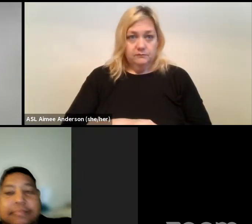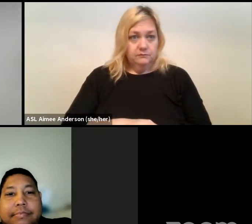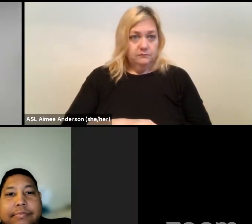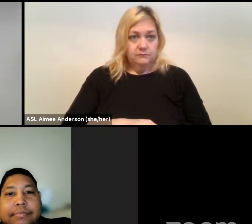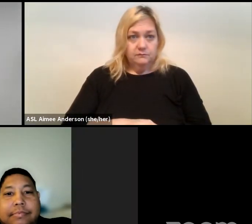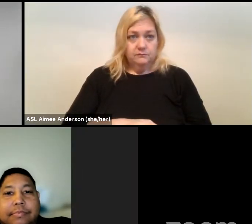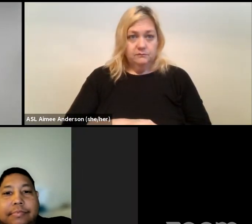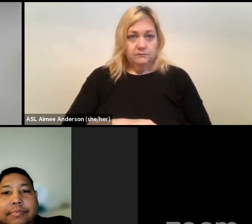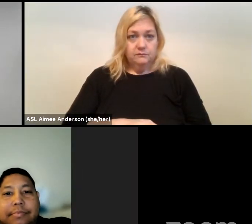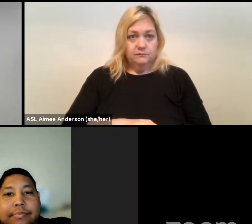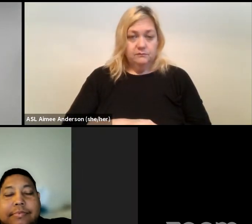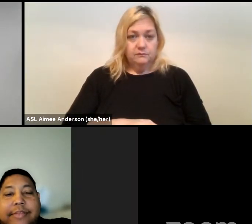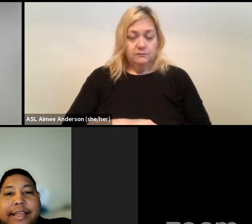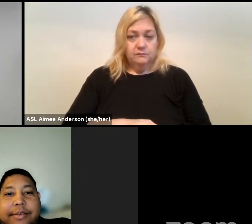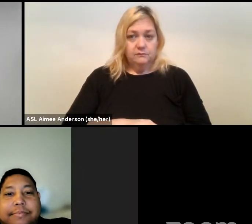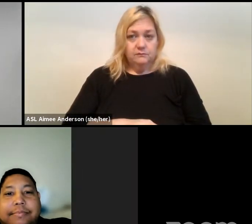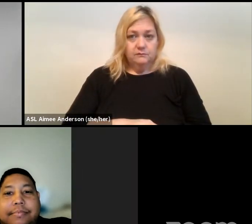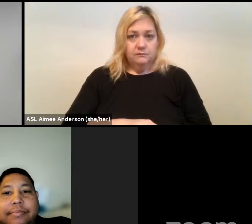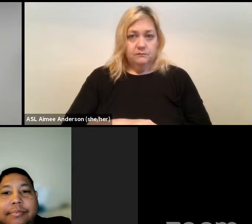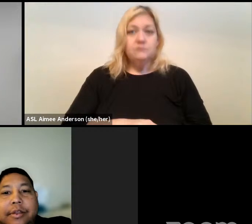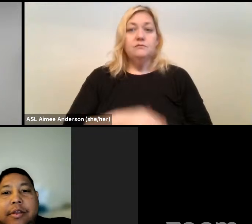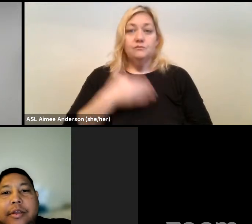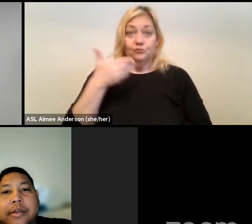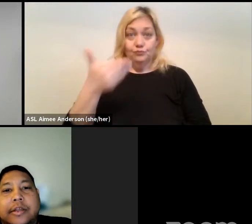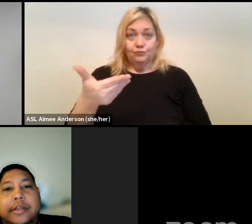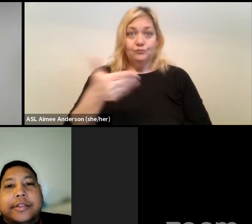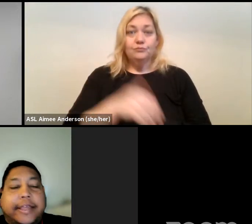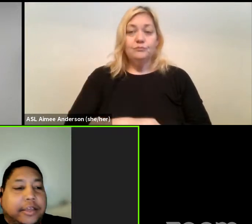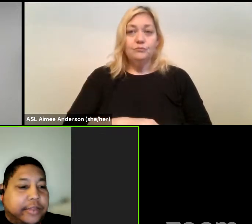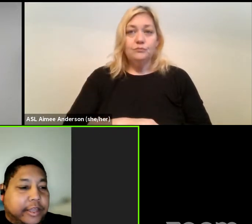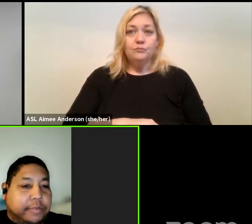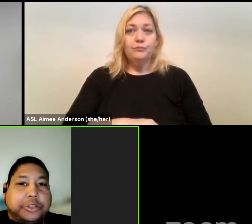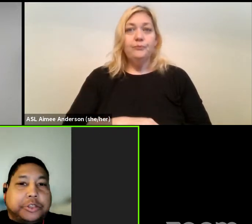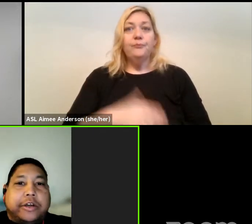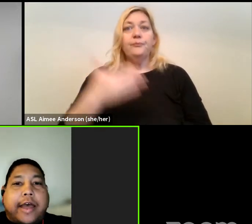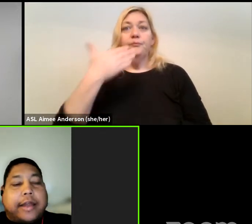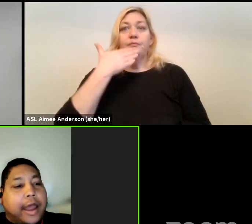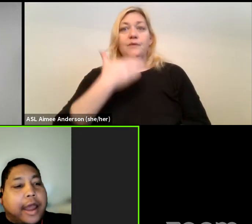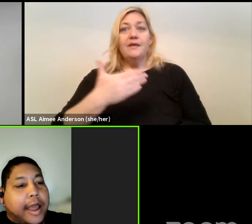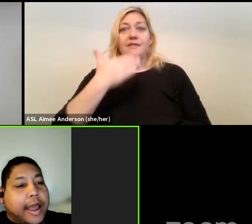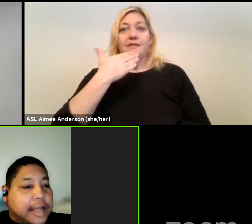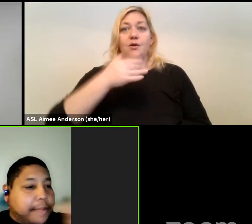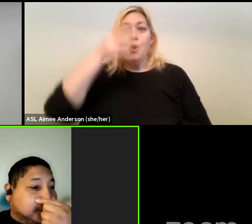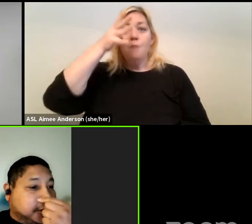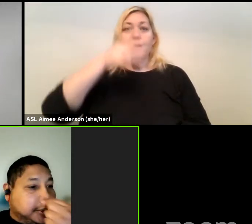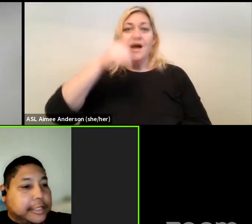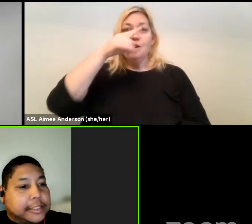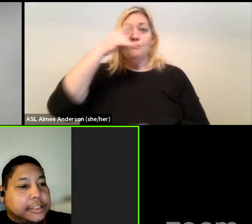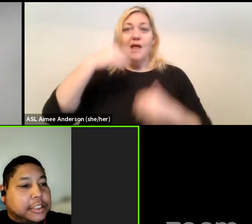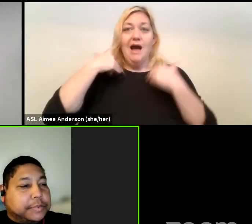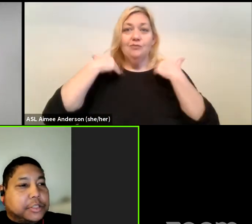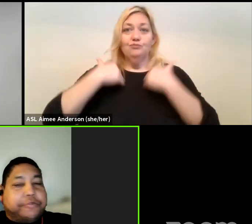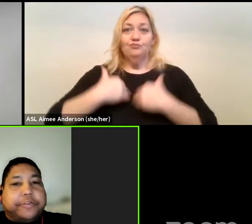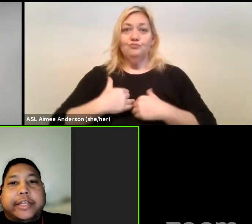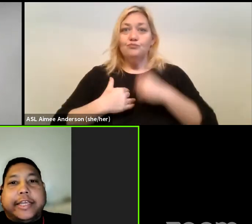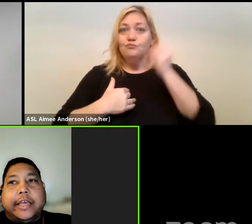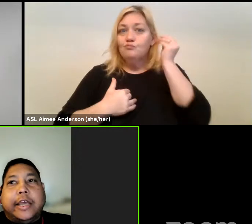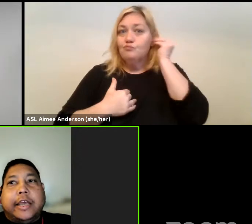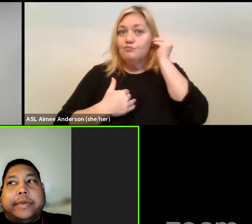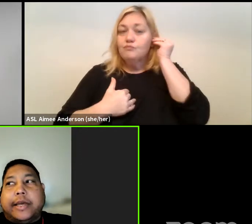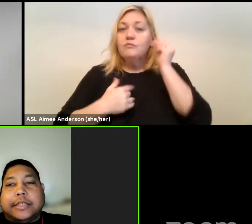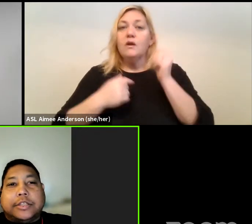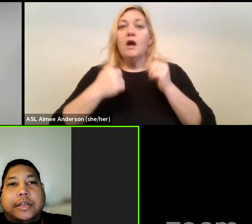Asking to unmute you. There we go. Thank you, Mr. Chair. I rise in opposition to this,